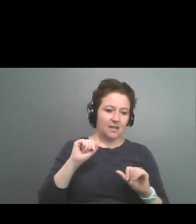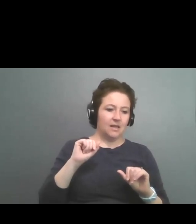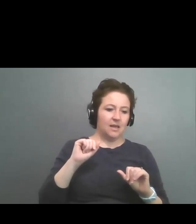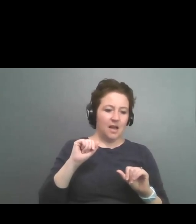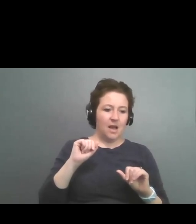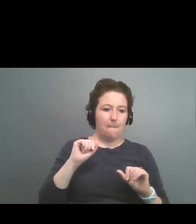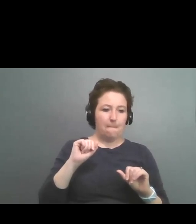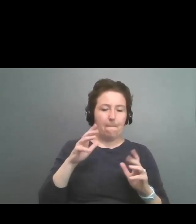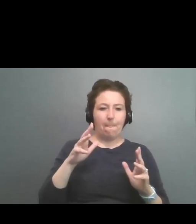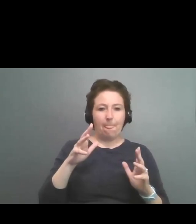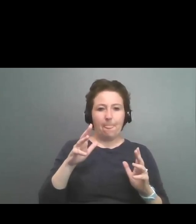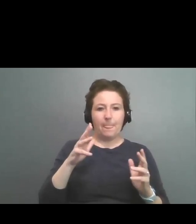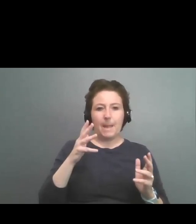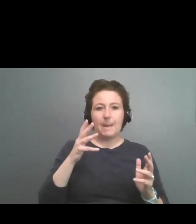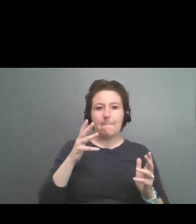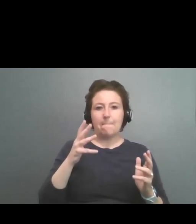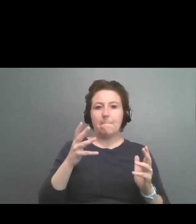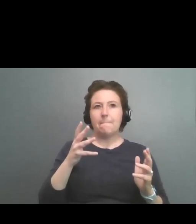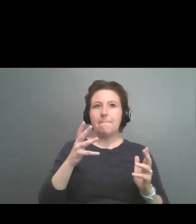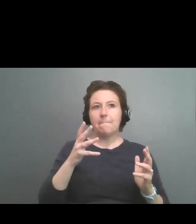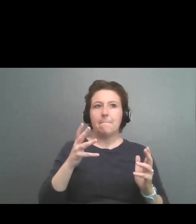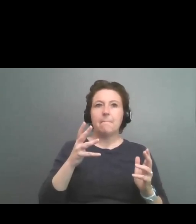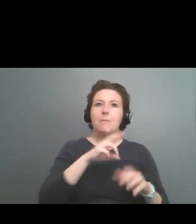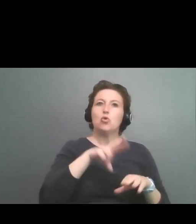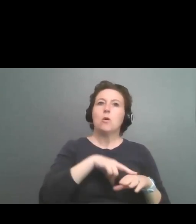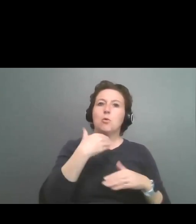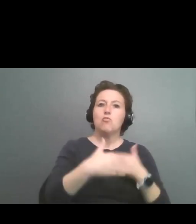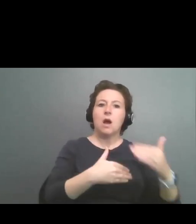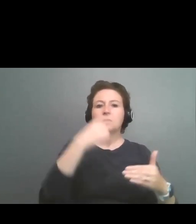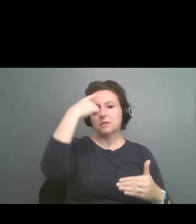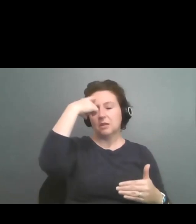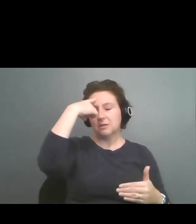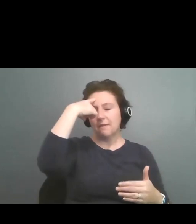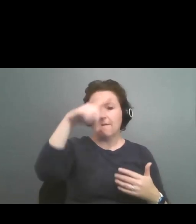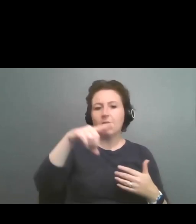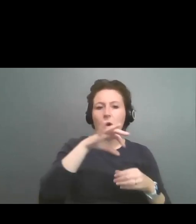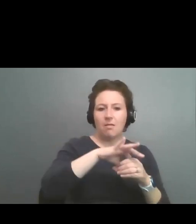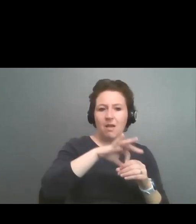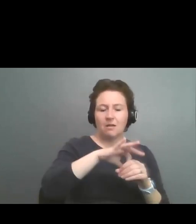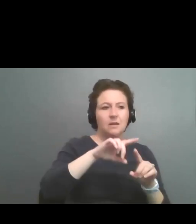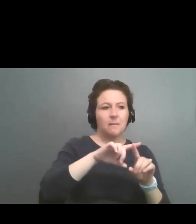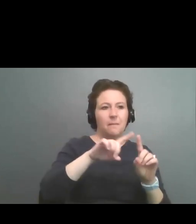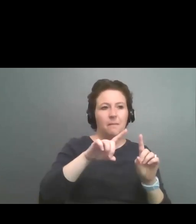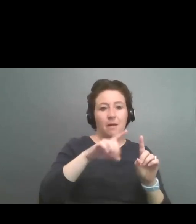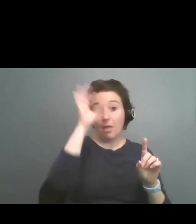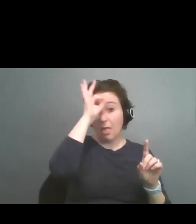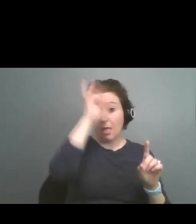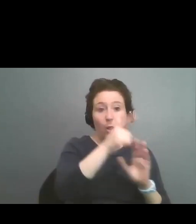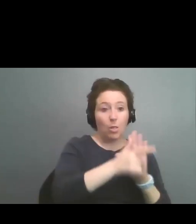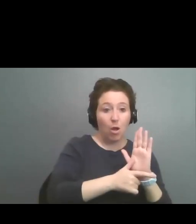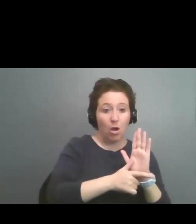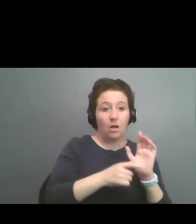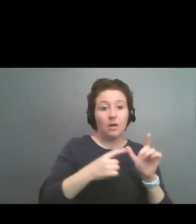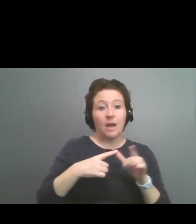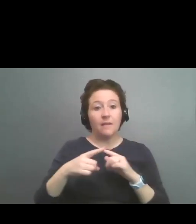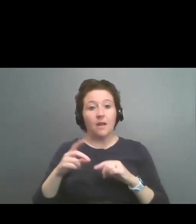but perhaps because they don't know our laws, they view it differently. So I've had people that have said, look, I've got 6